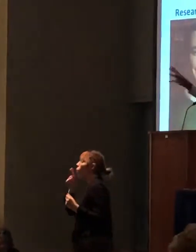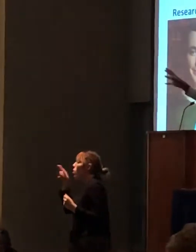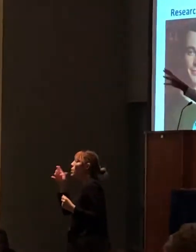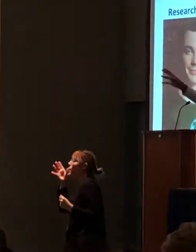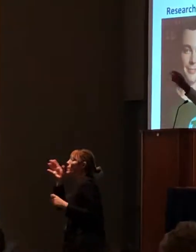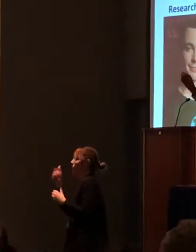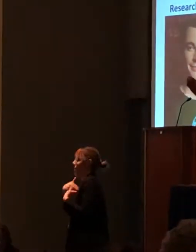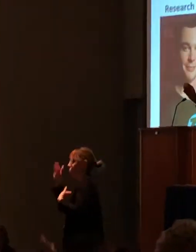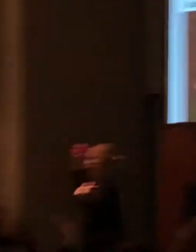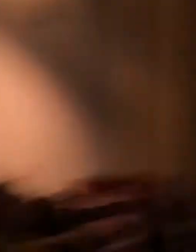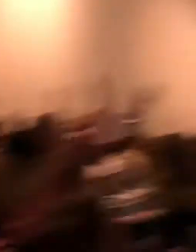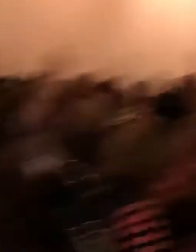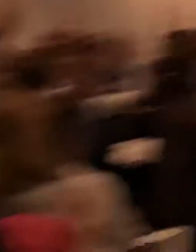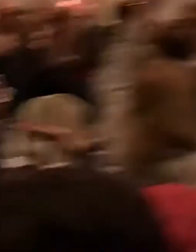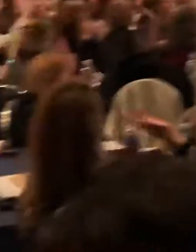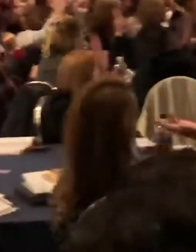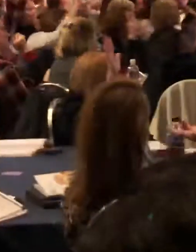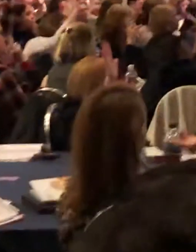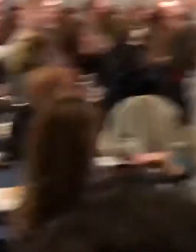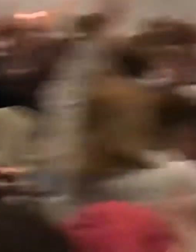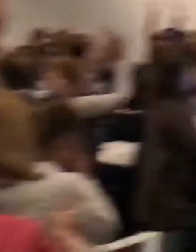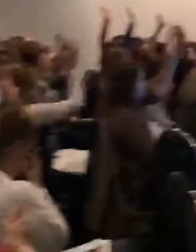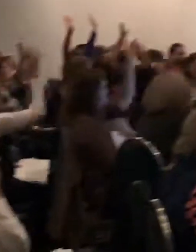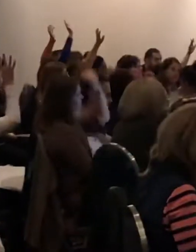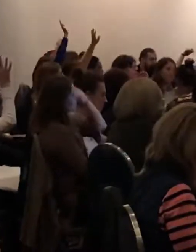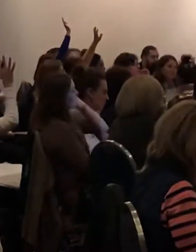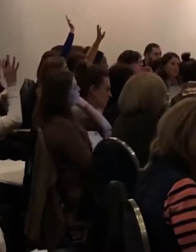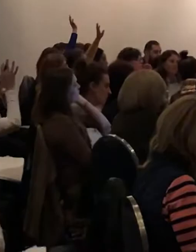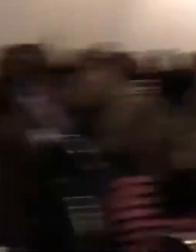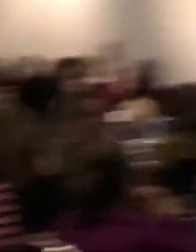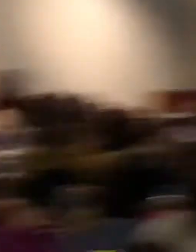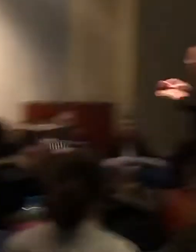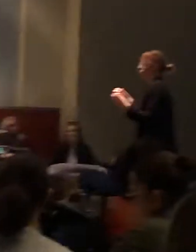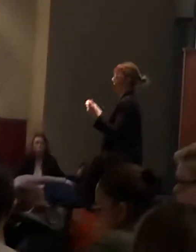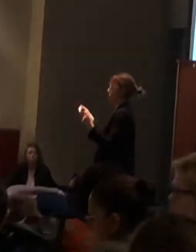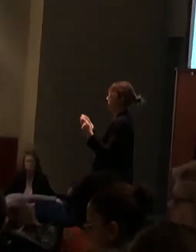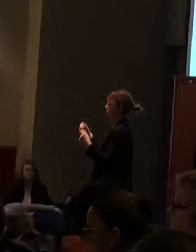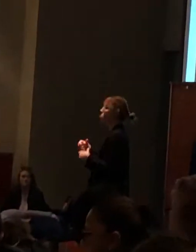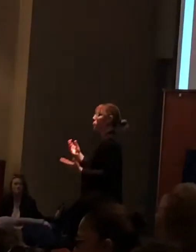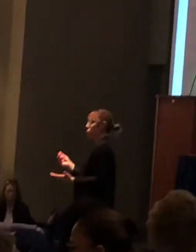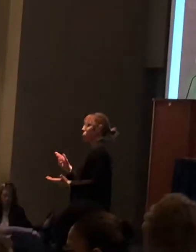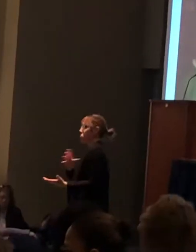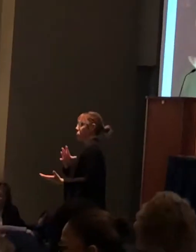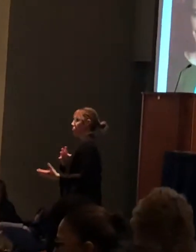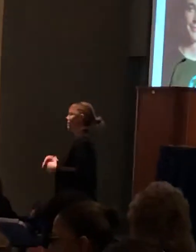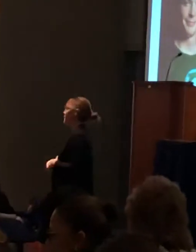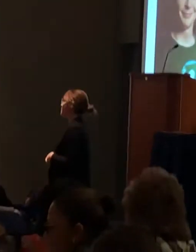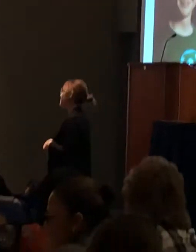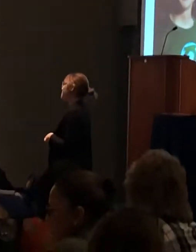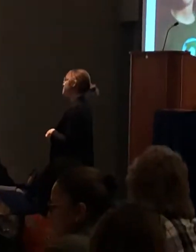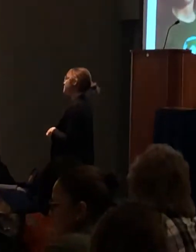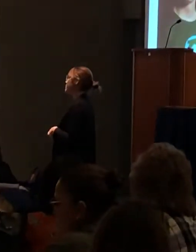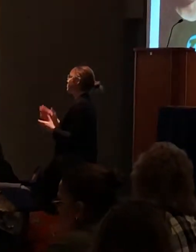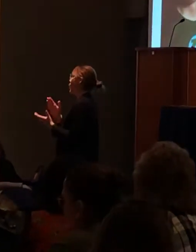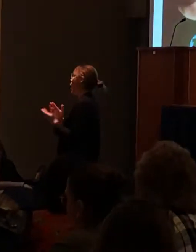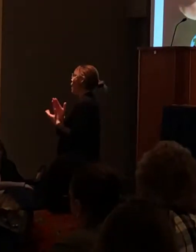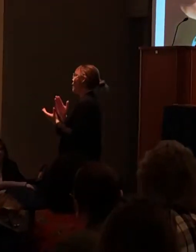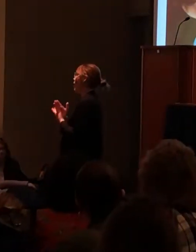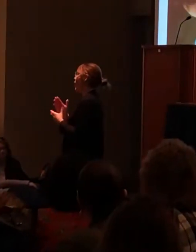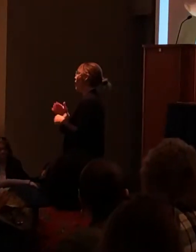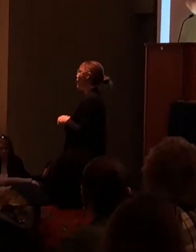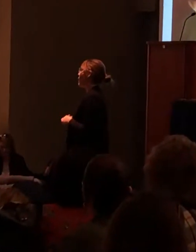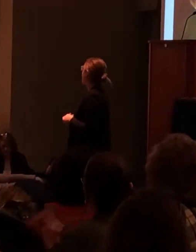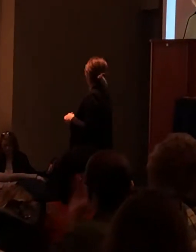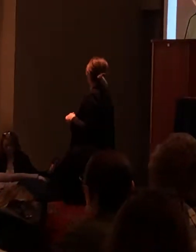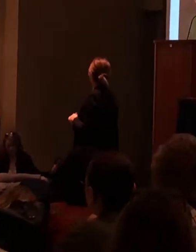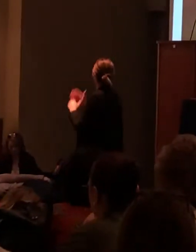parents to boys? Were your boys active? Yes. Okay. All right.